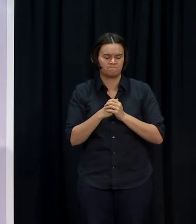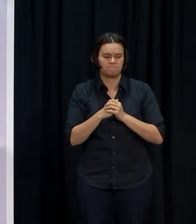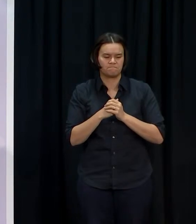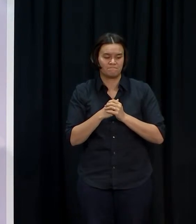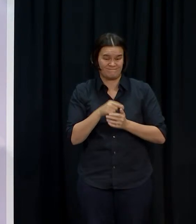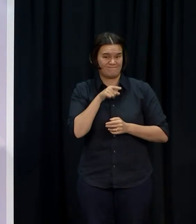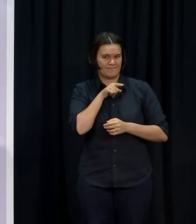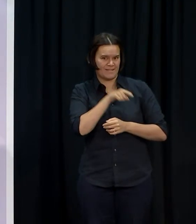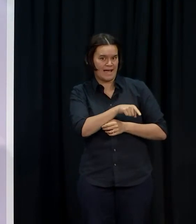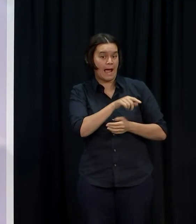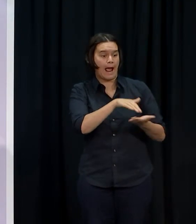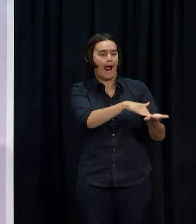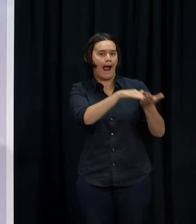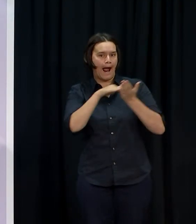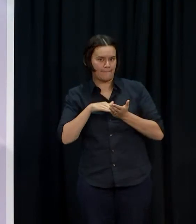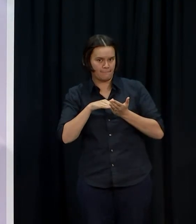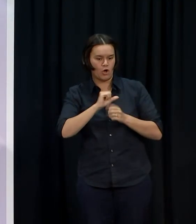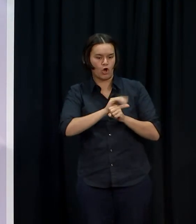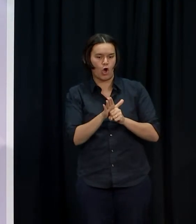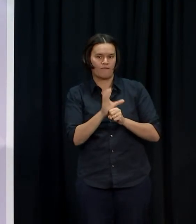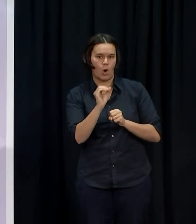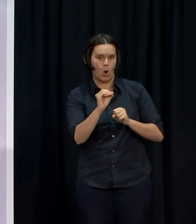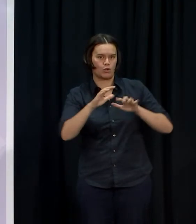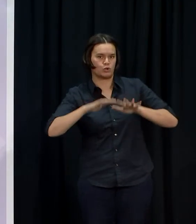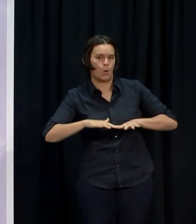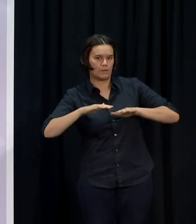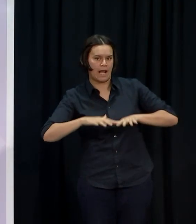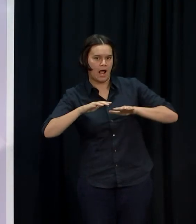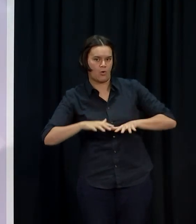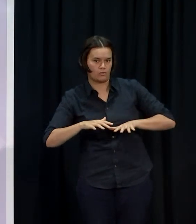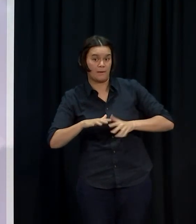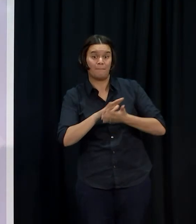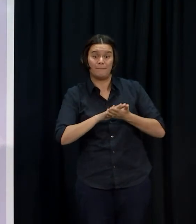to slow the start of an outbreak, giving more time for people to get